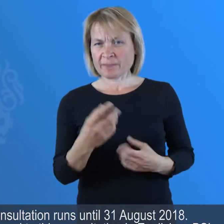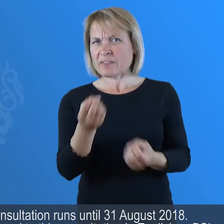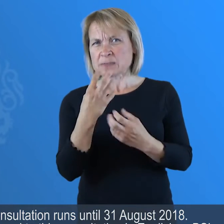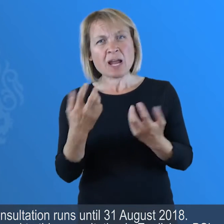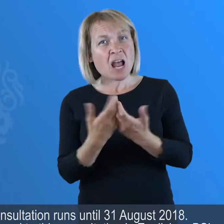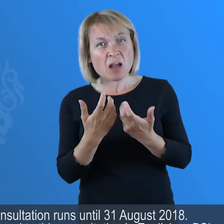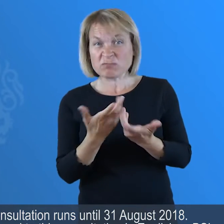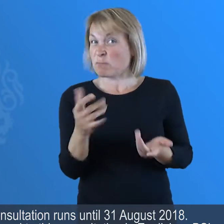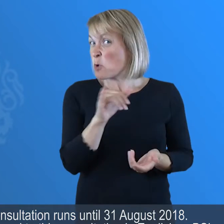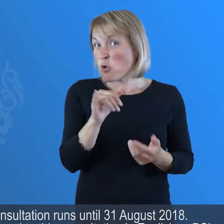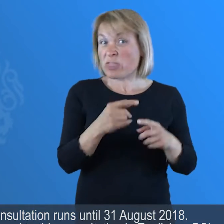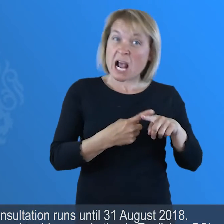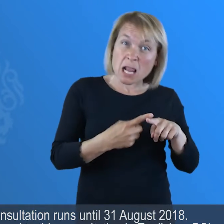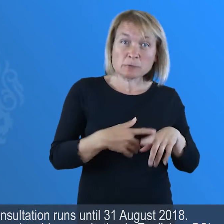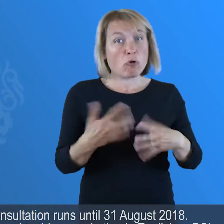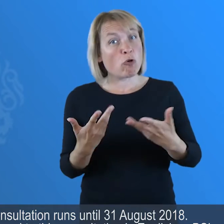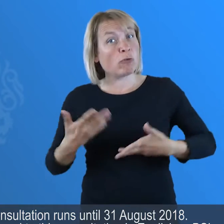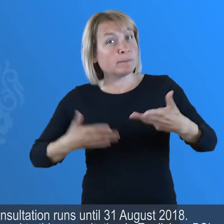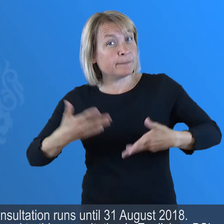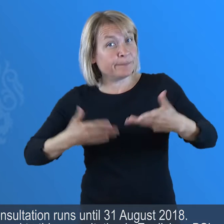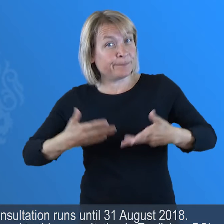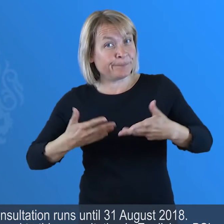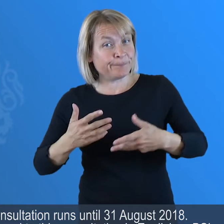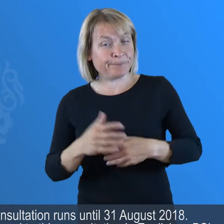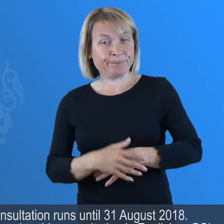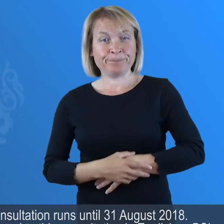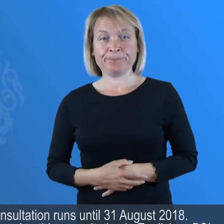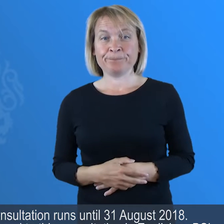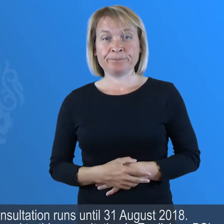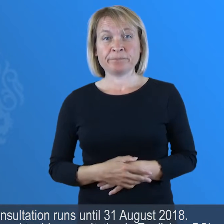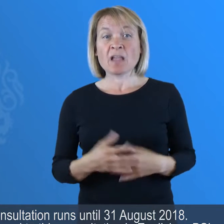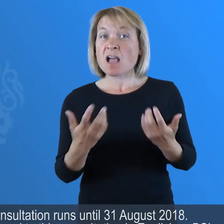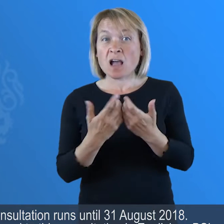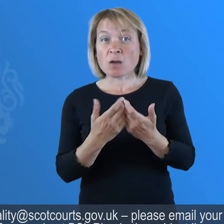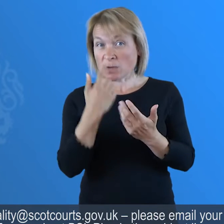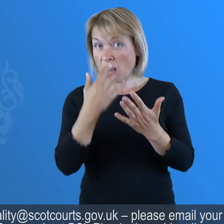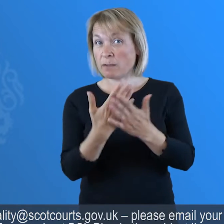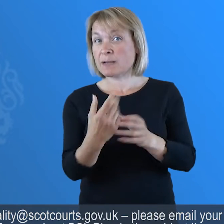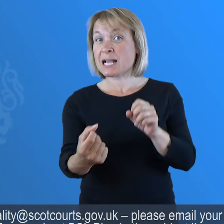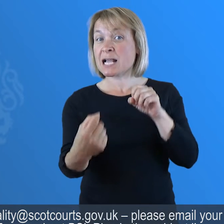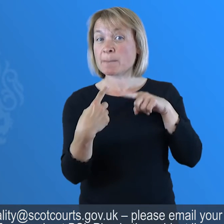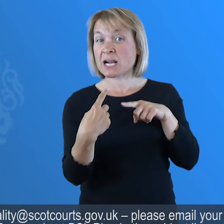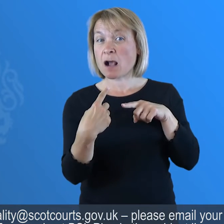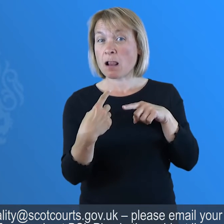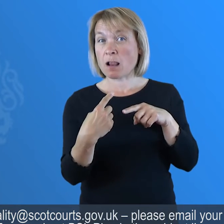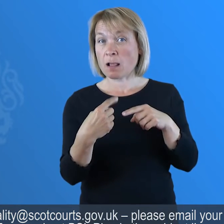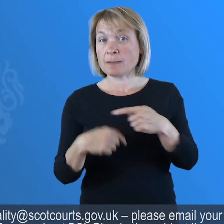2018. You can respond to this consultation in English or BSL. Email